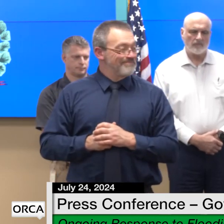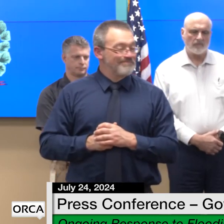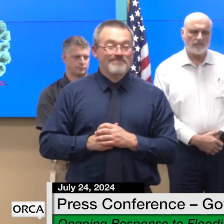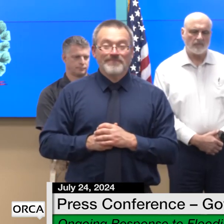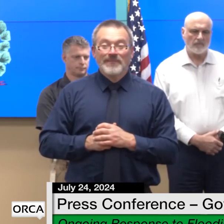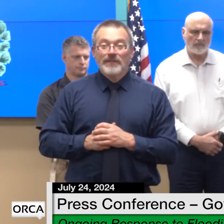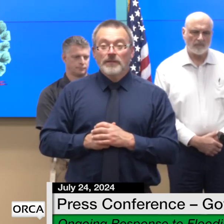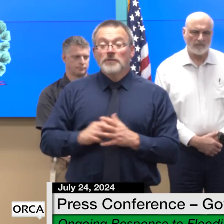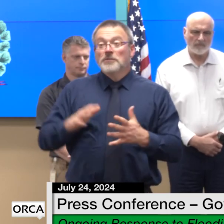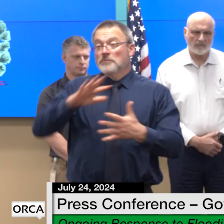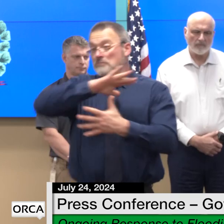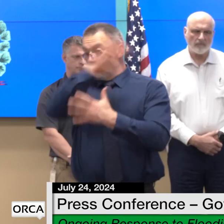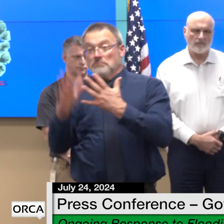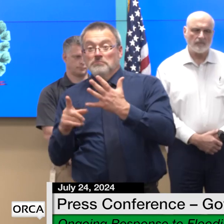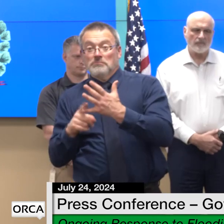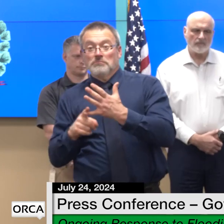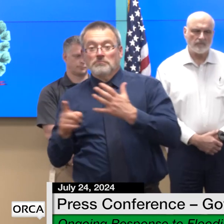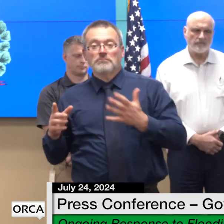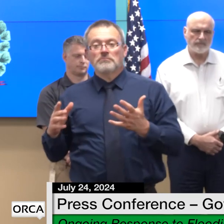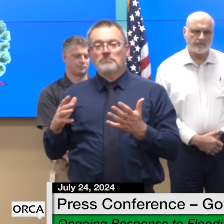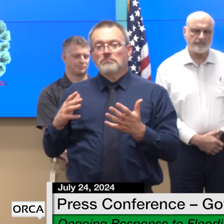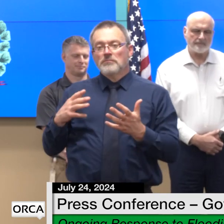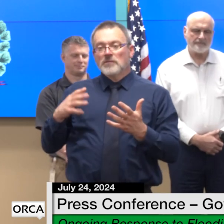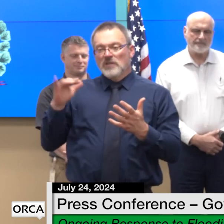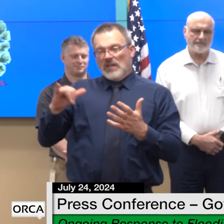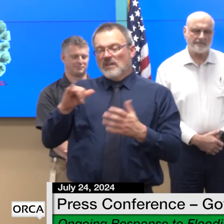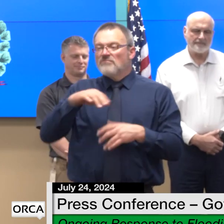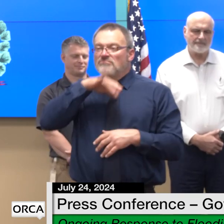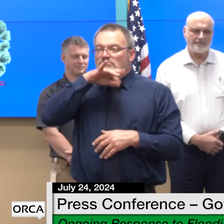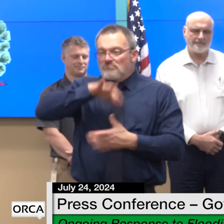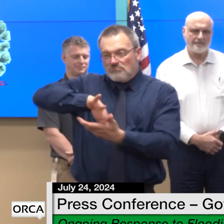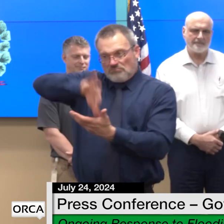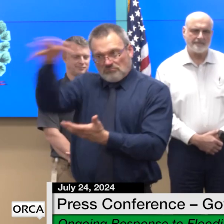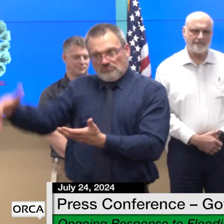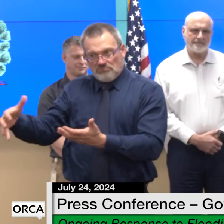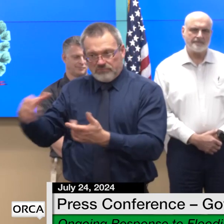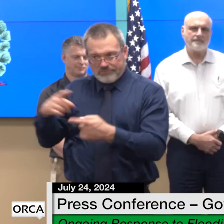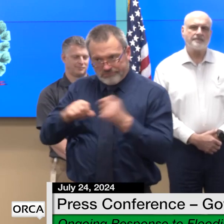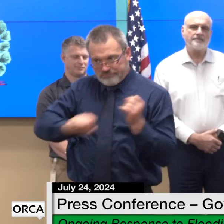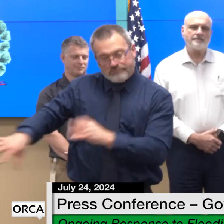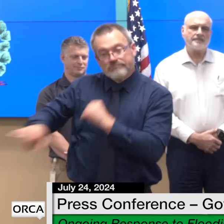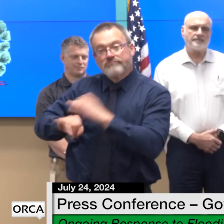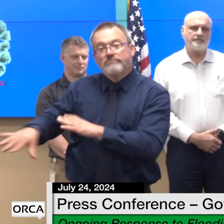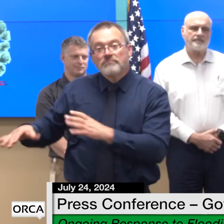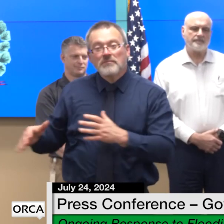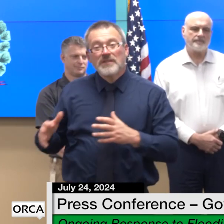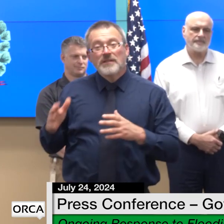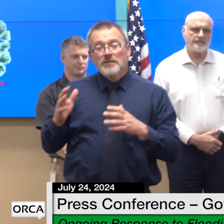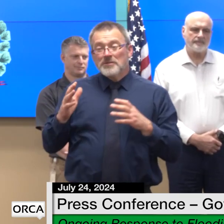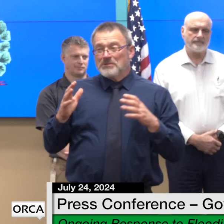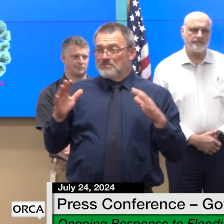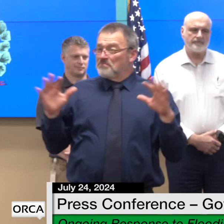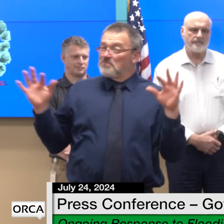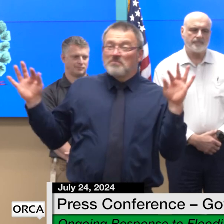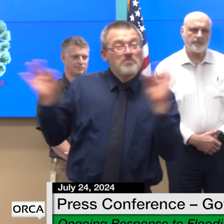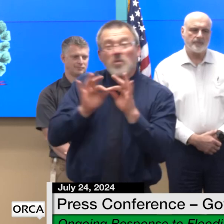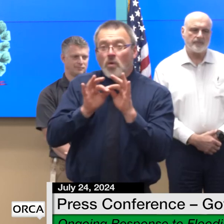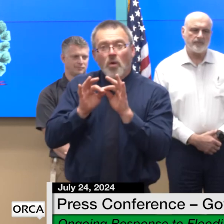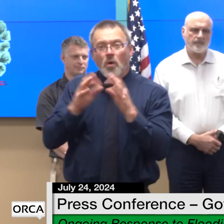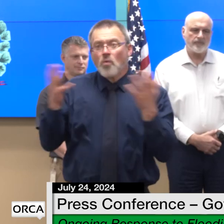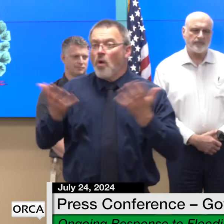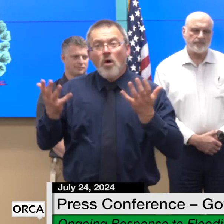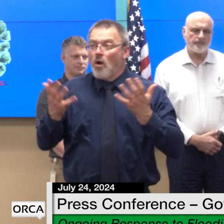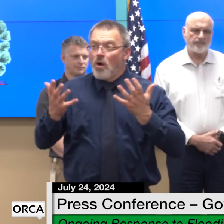Lastly, I want to talk a little trash. The most important message I can offer is what the governor said: